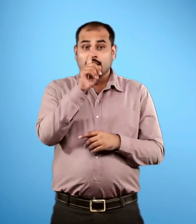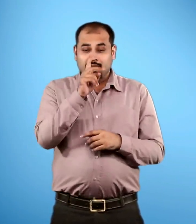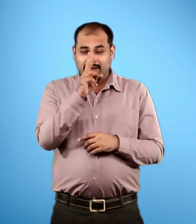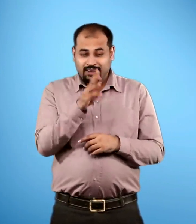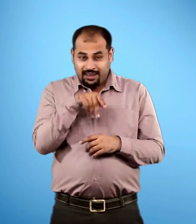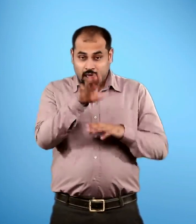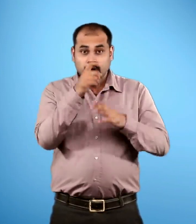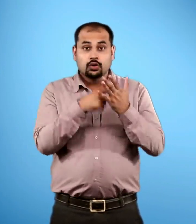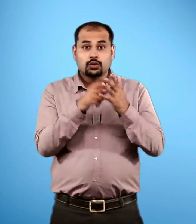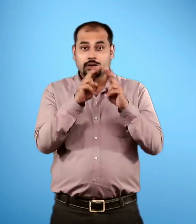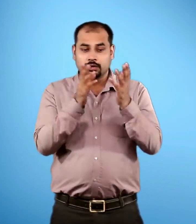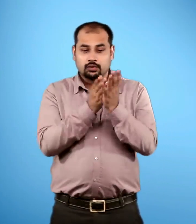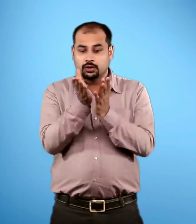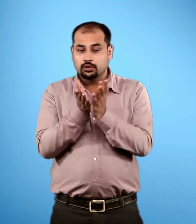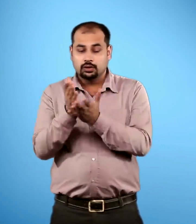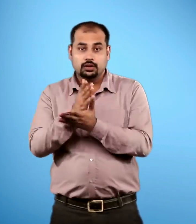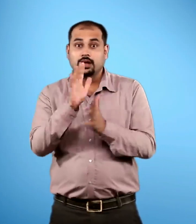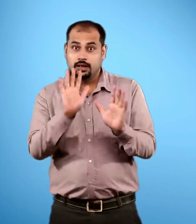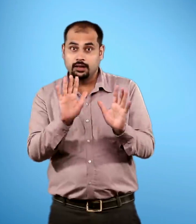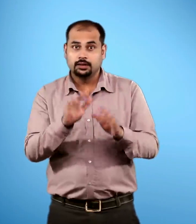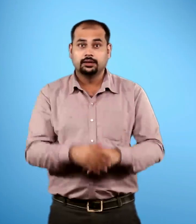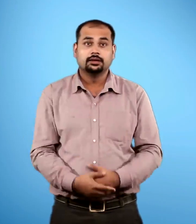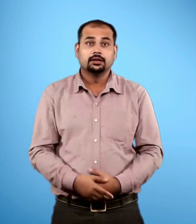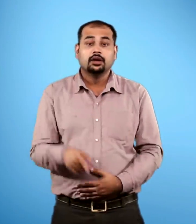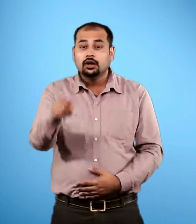all of them following a pattern rule.